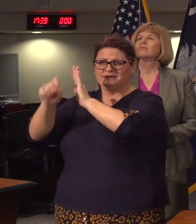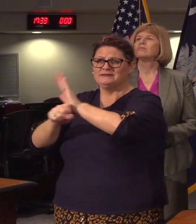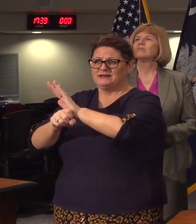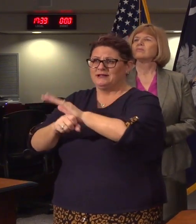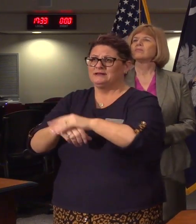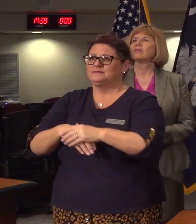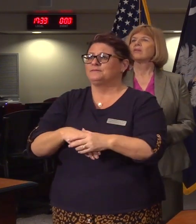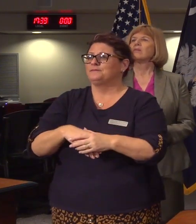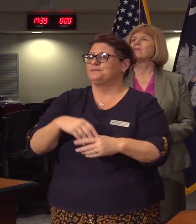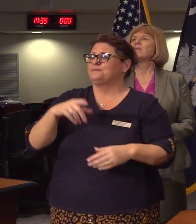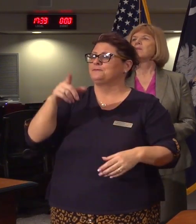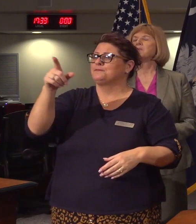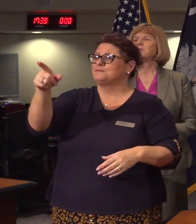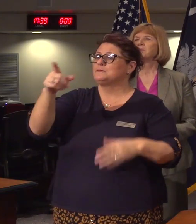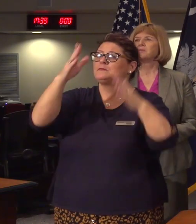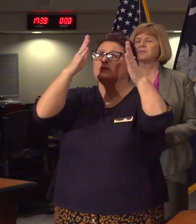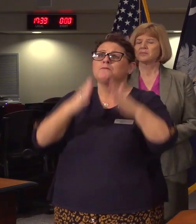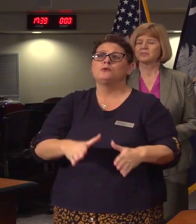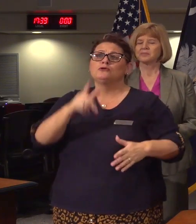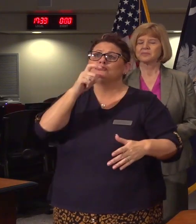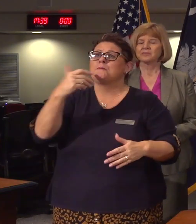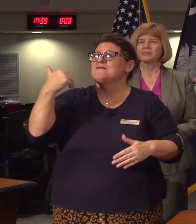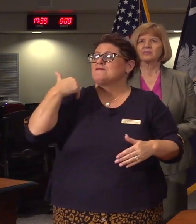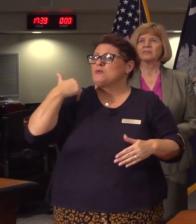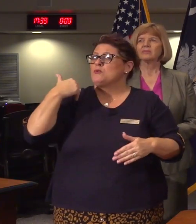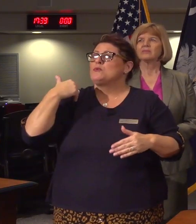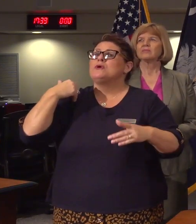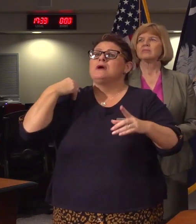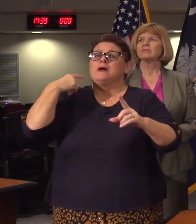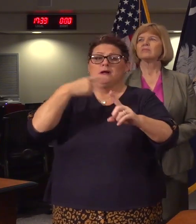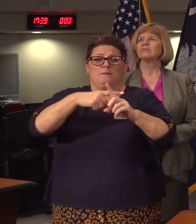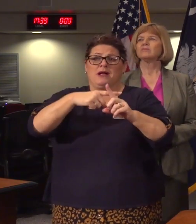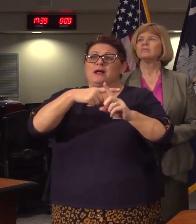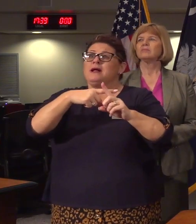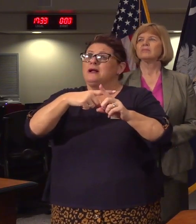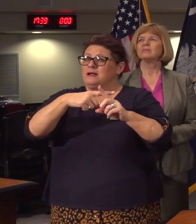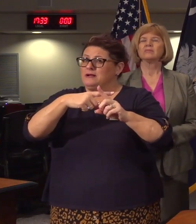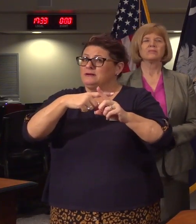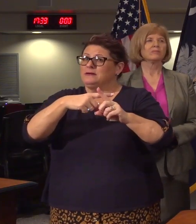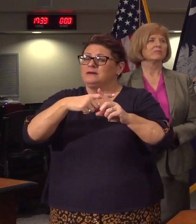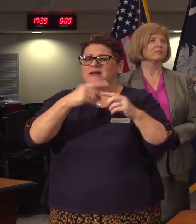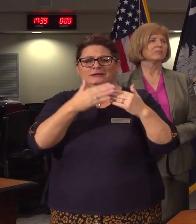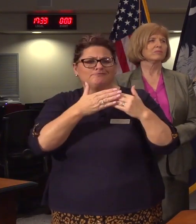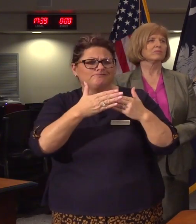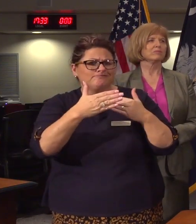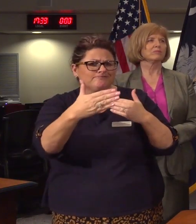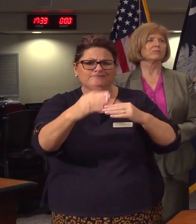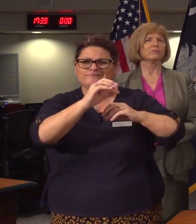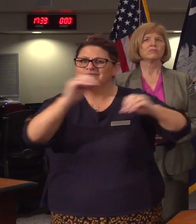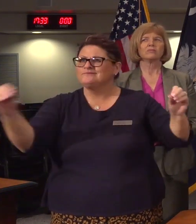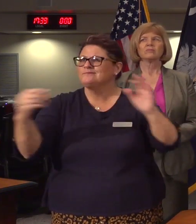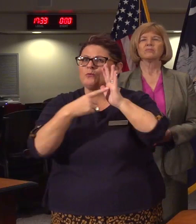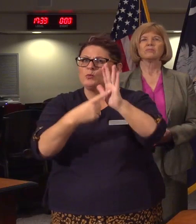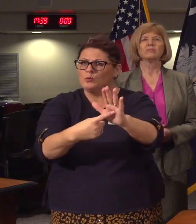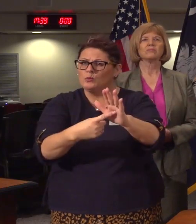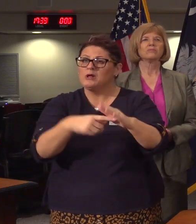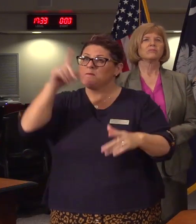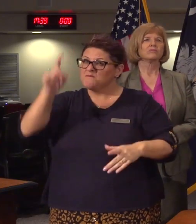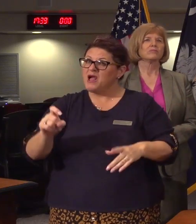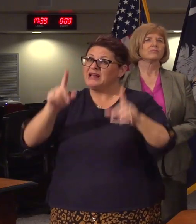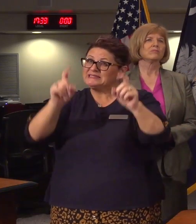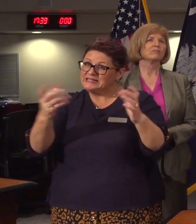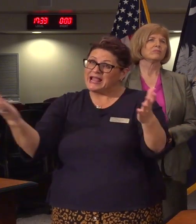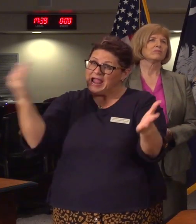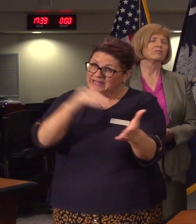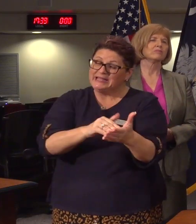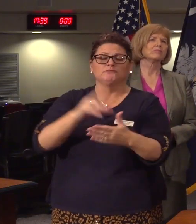for the coronavirus and no longer have symptoms after that 14-day period, will they be retested? No. And I know with a lot Yes, of